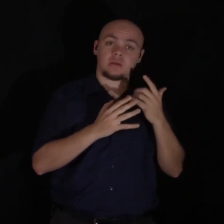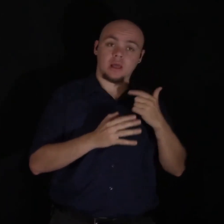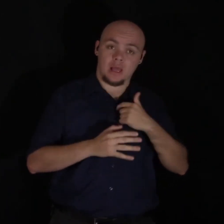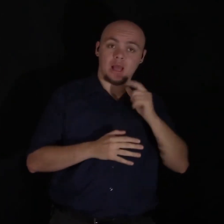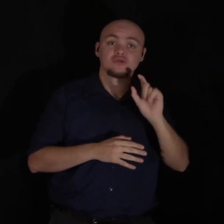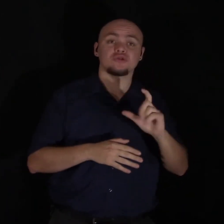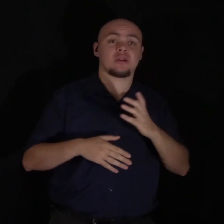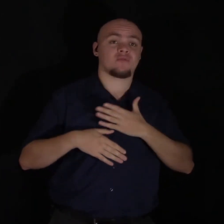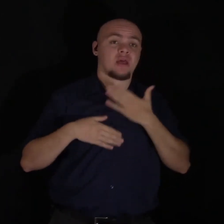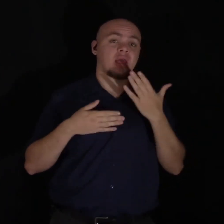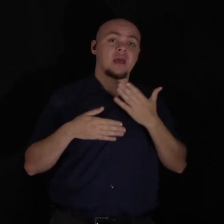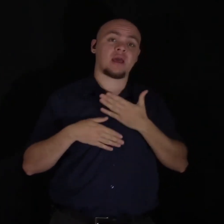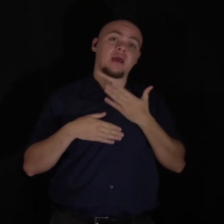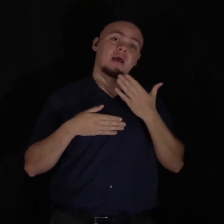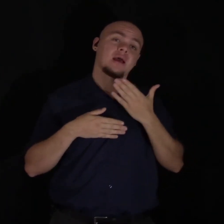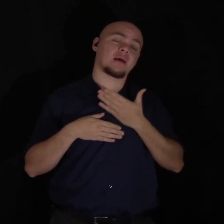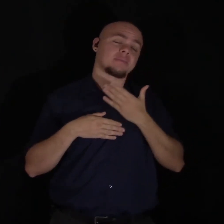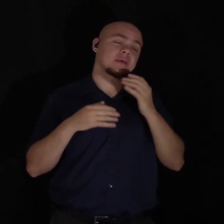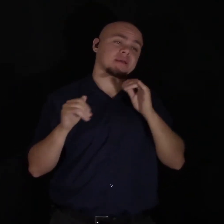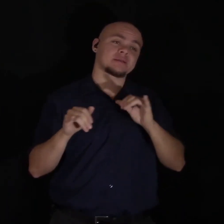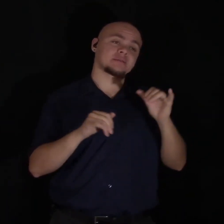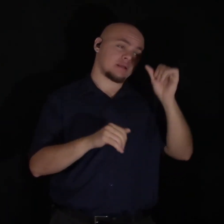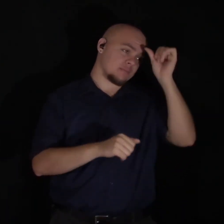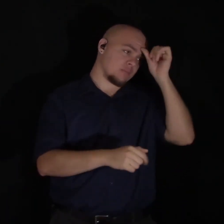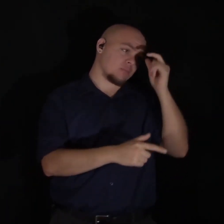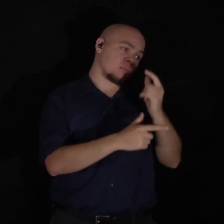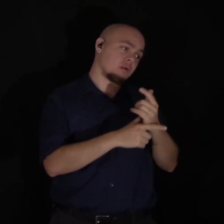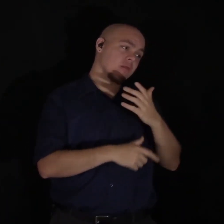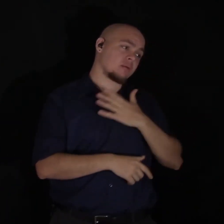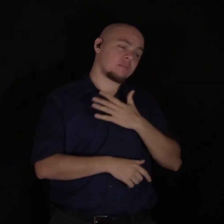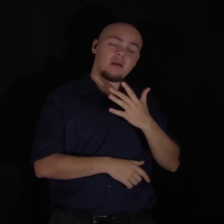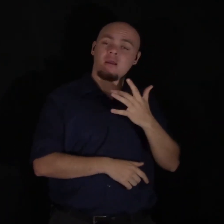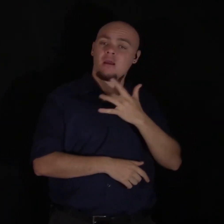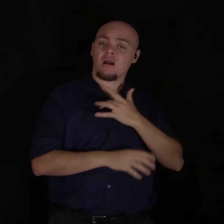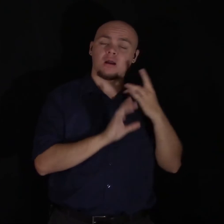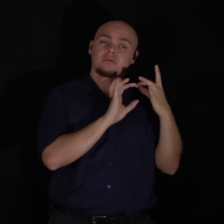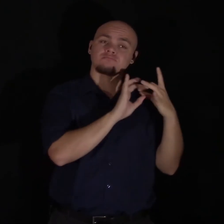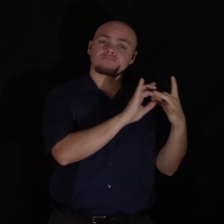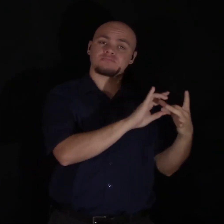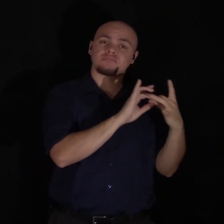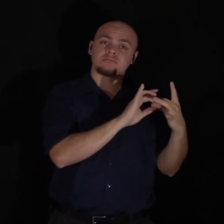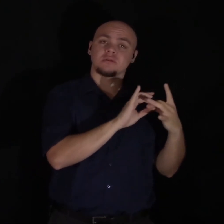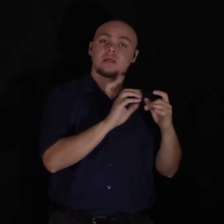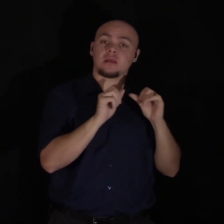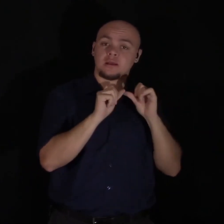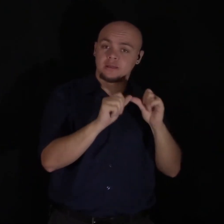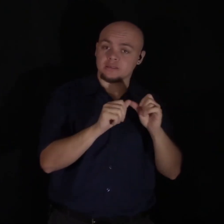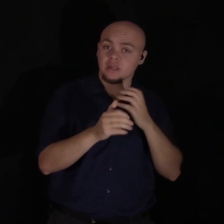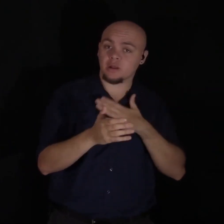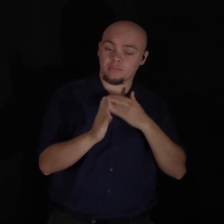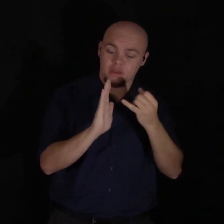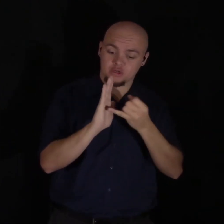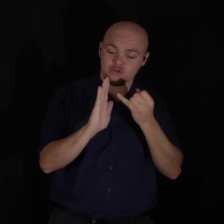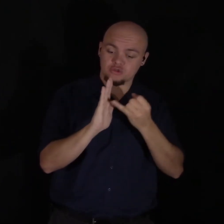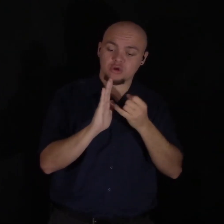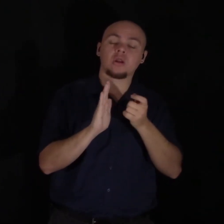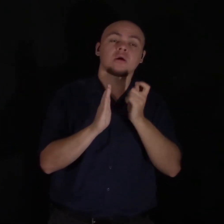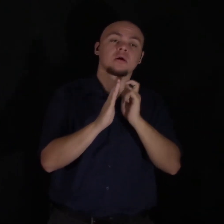have possessed as the brother of my heart. I shall continue my journal concerning the stranger at